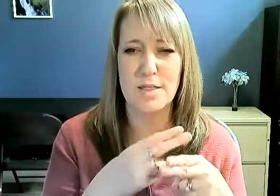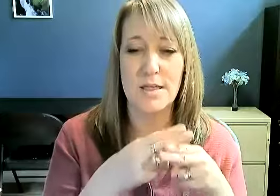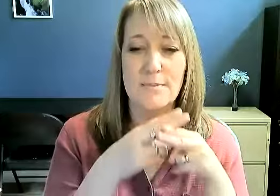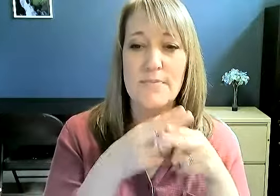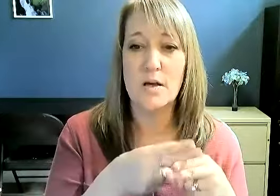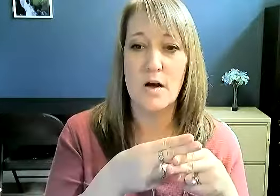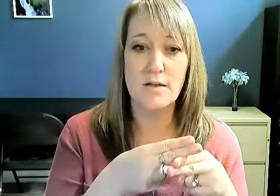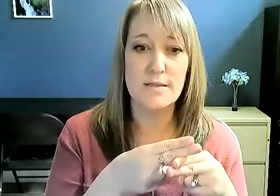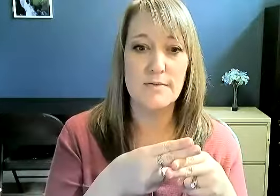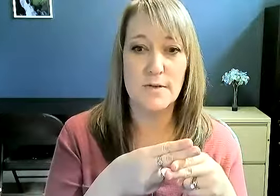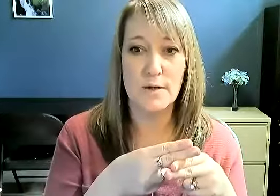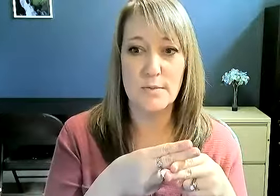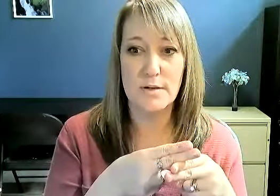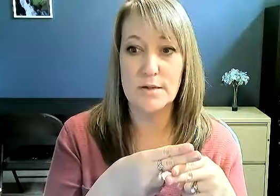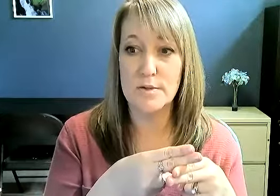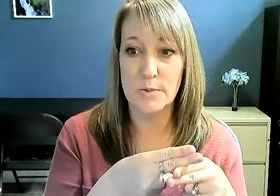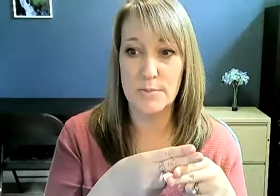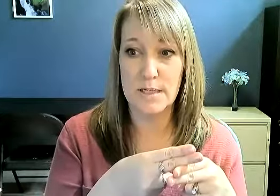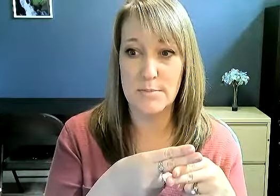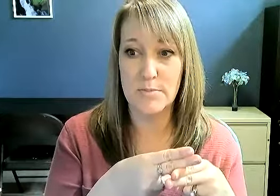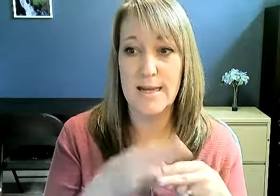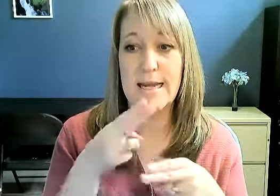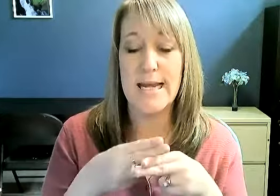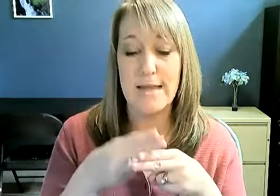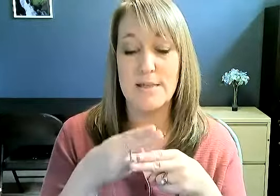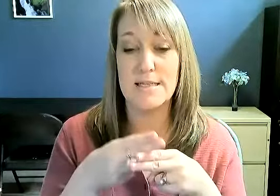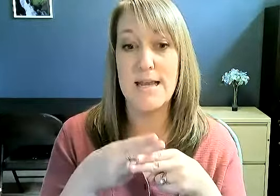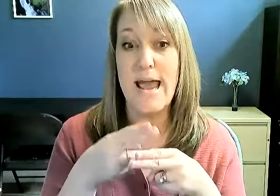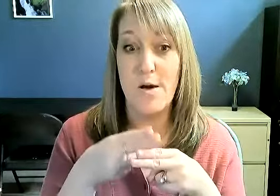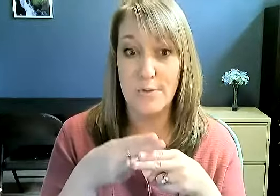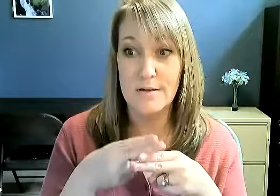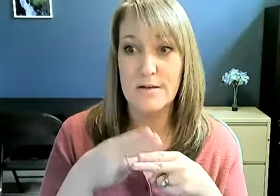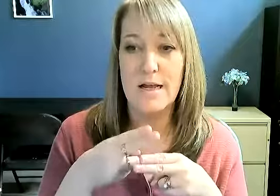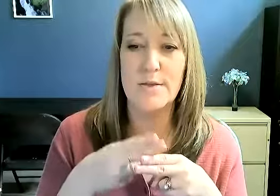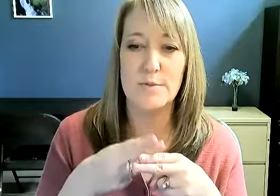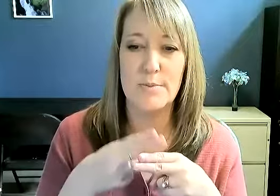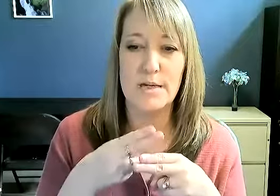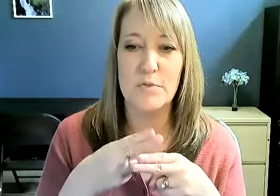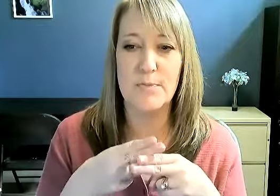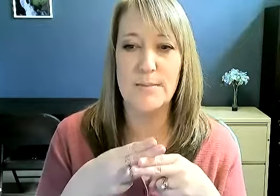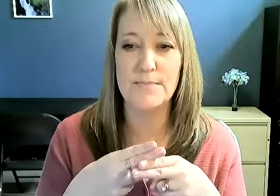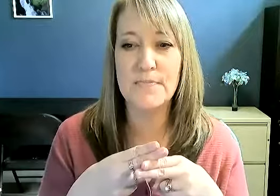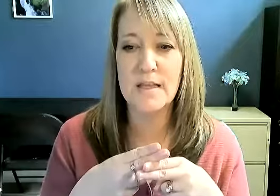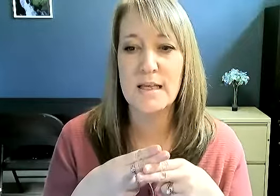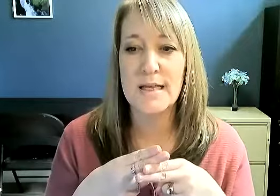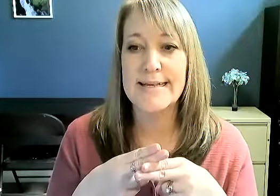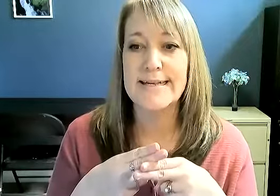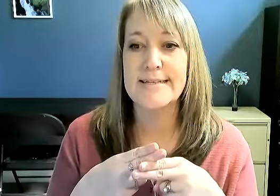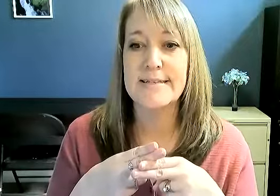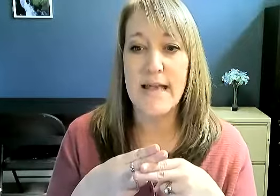that. Call is the verb and there's no repeated movement. Name is the noun and there's repeated movement.